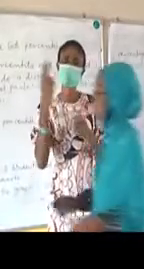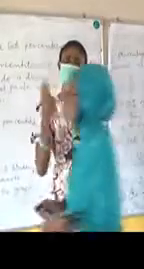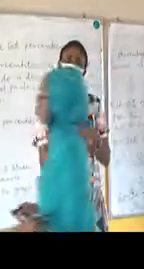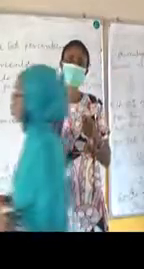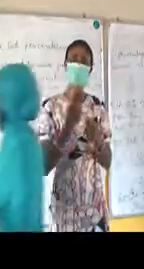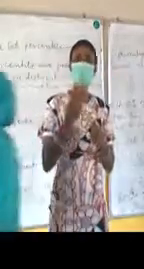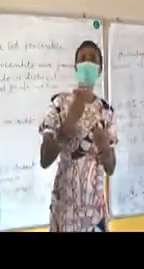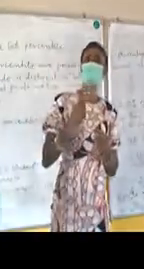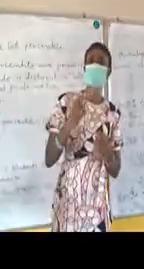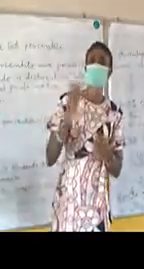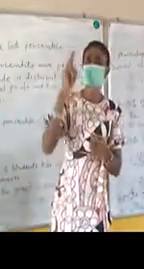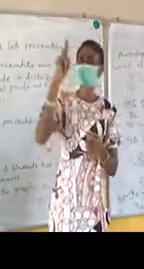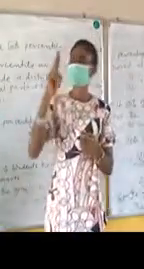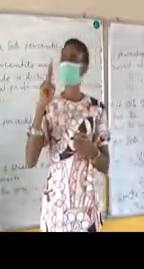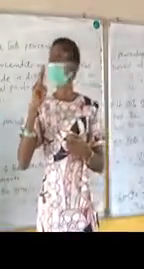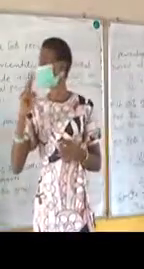They will just copy it from here.